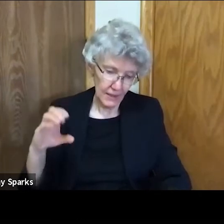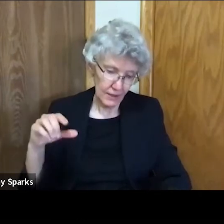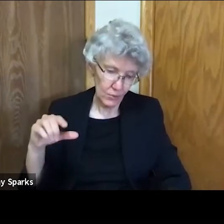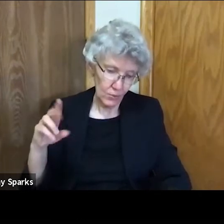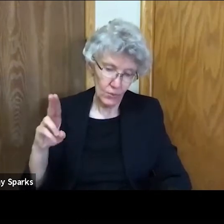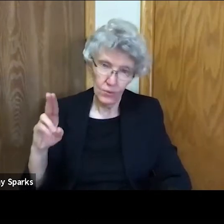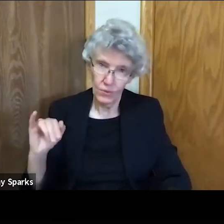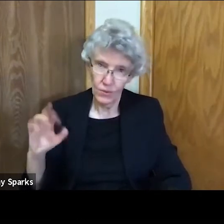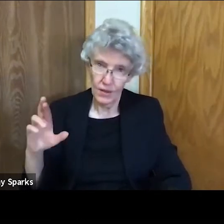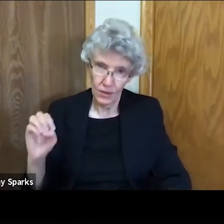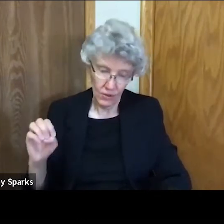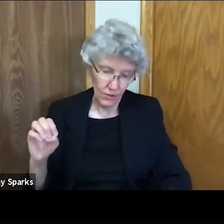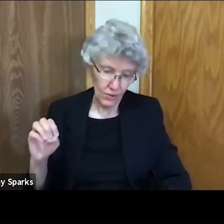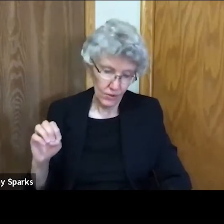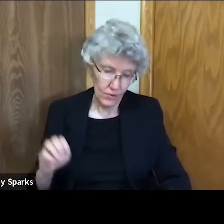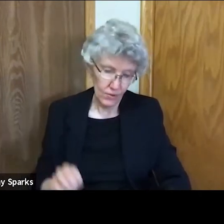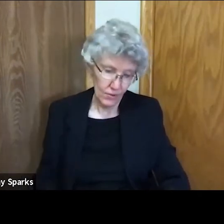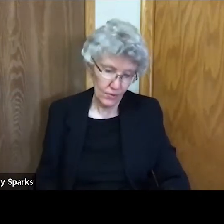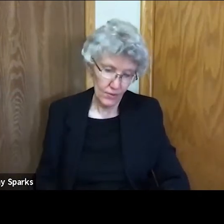Virginia McGuire.